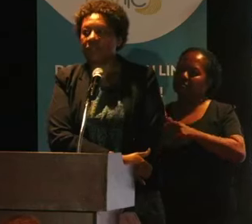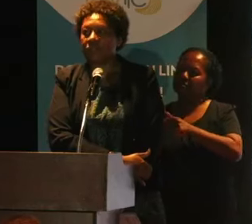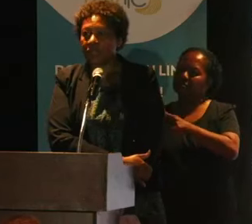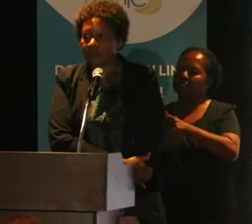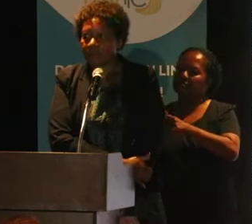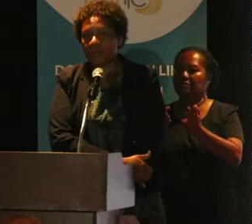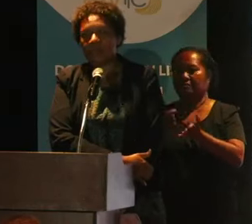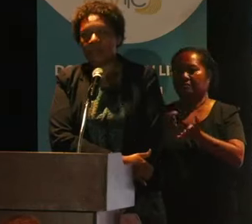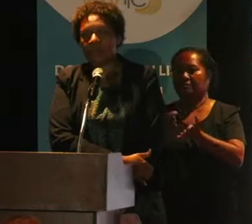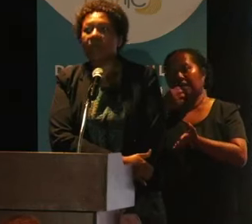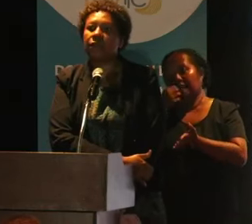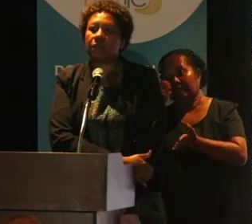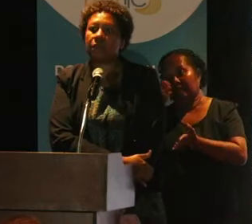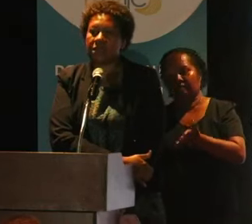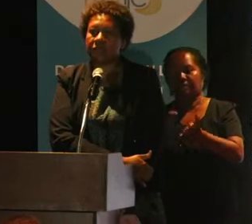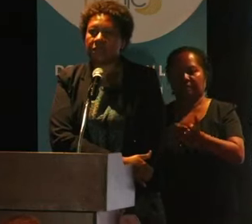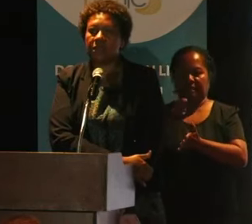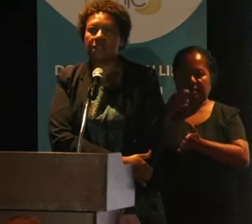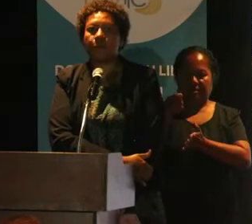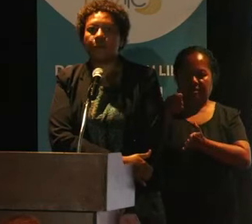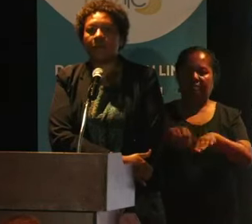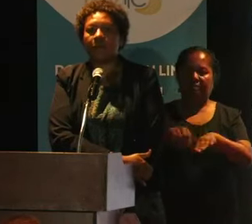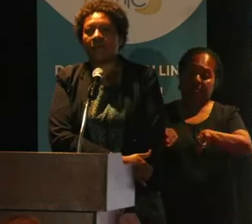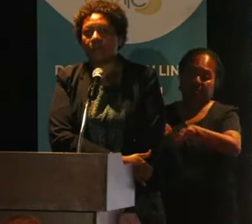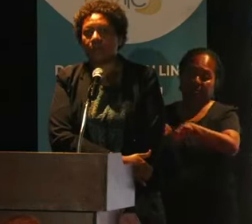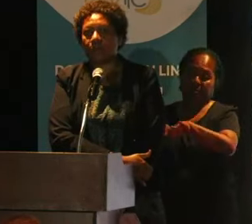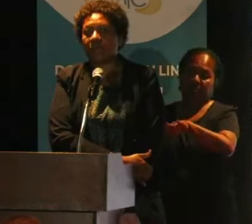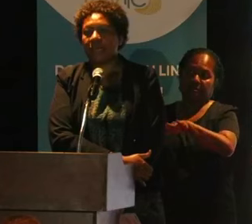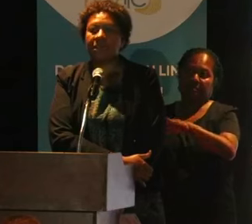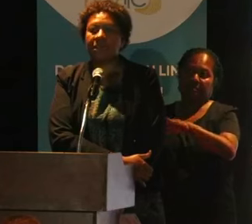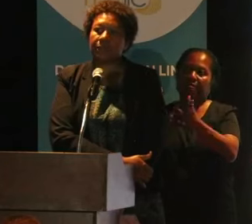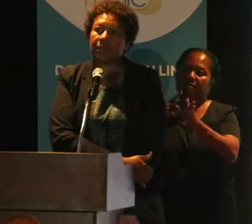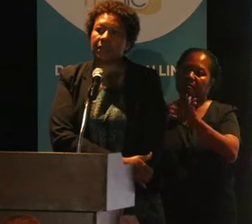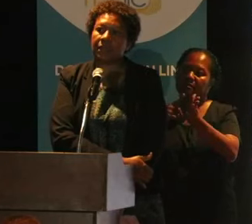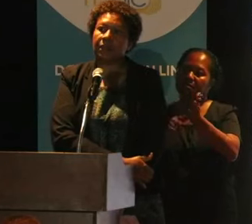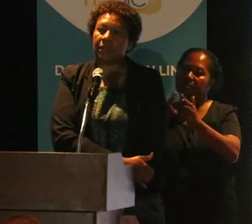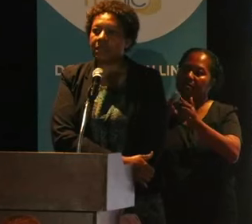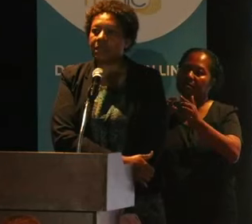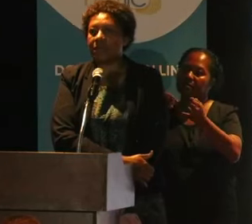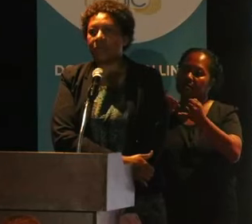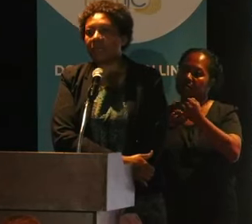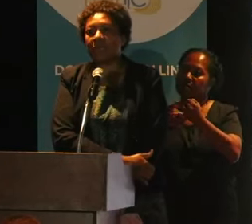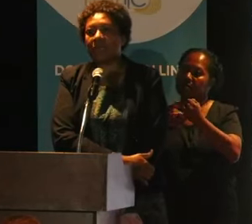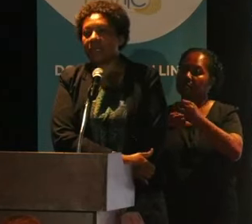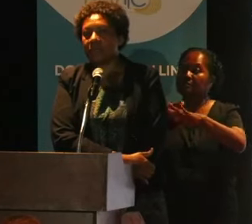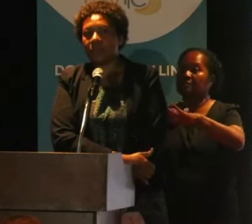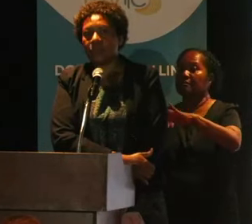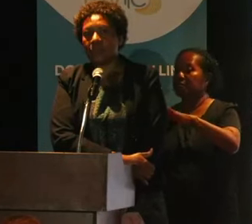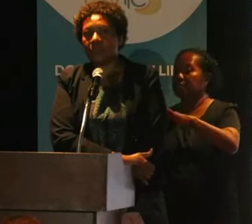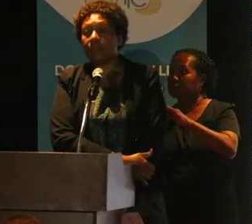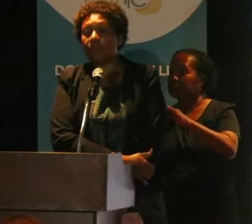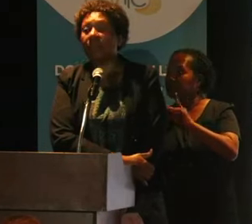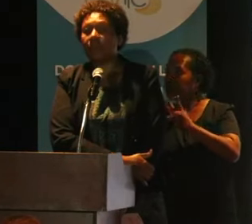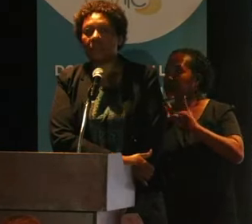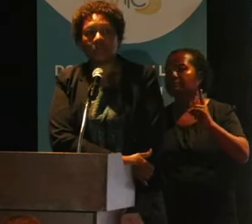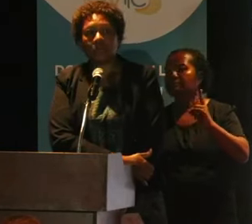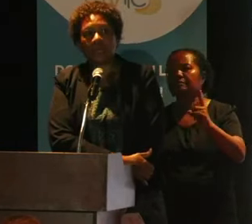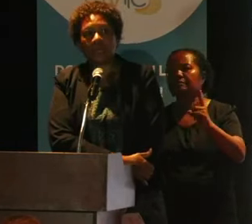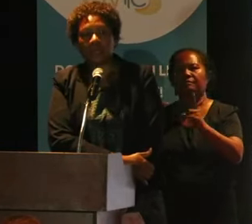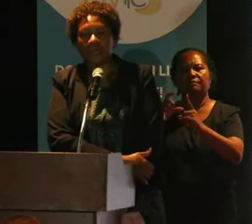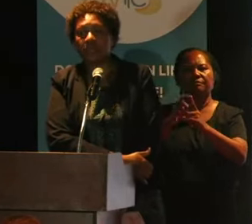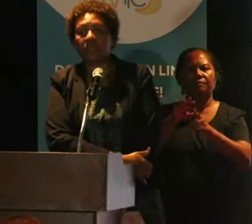we charge garbage rates as well for the services. Lands department is the mandated, you know, department